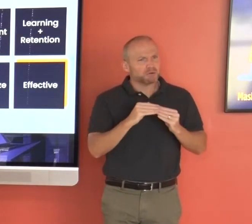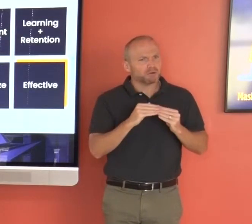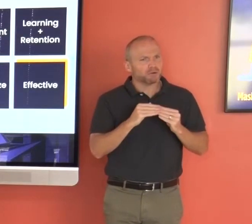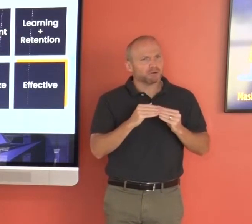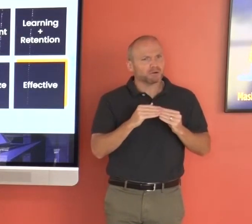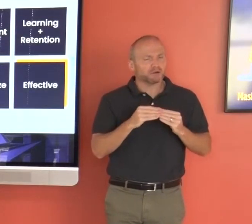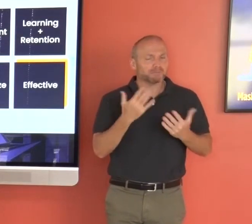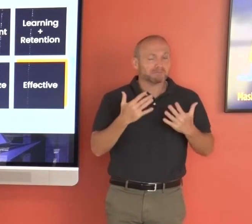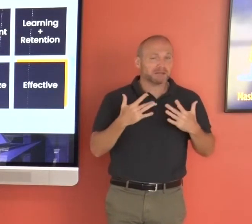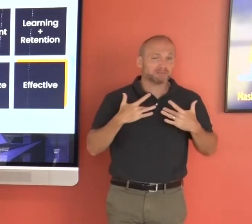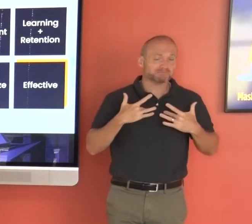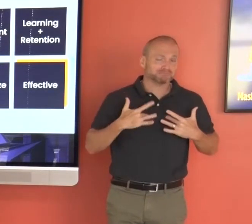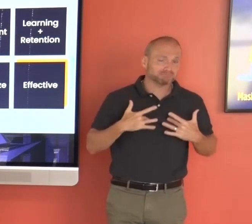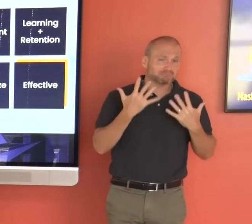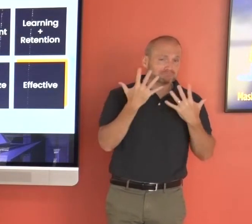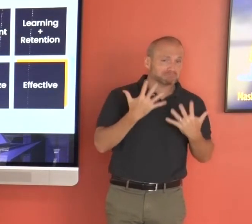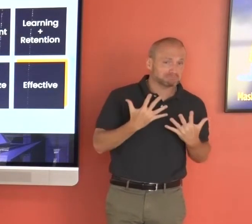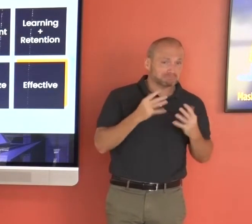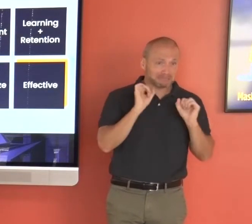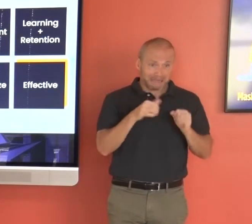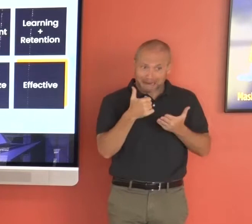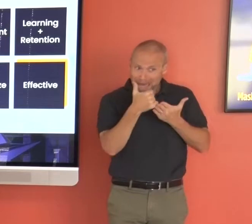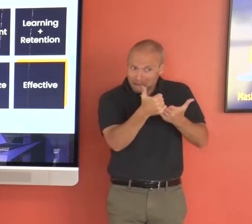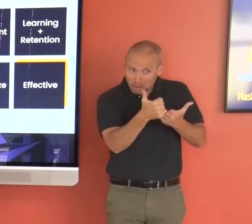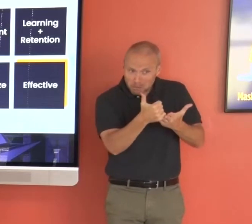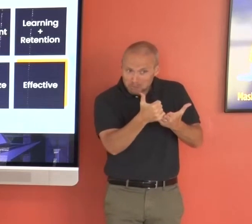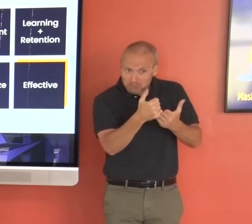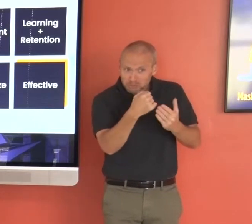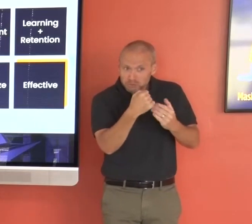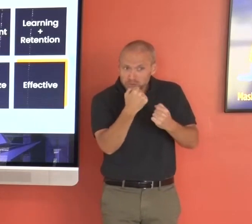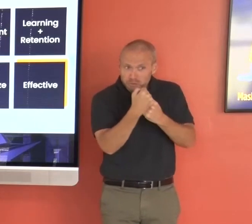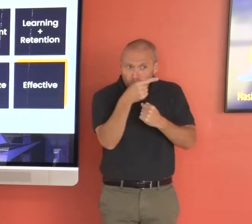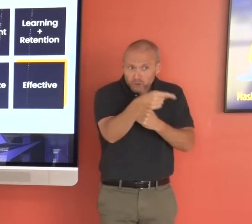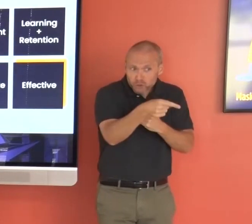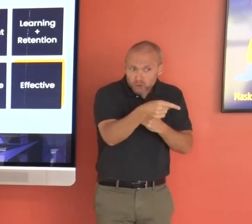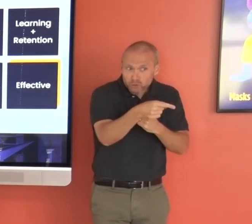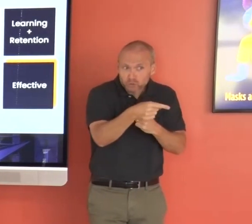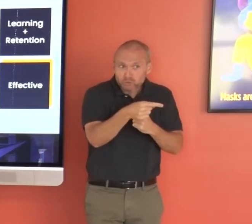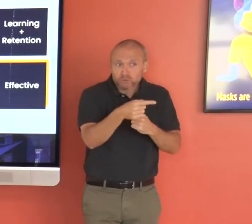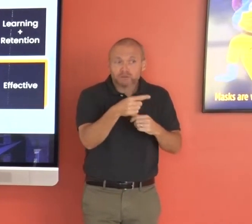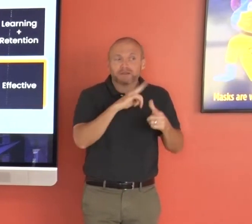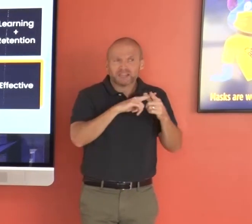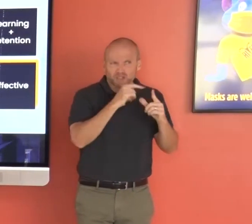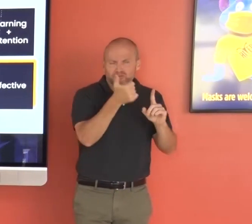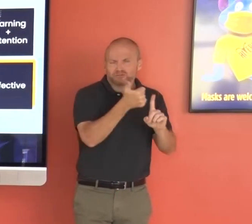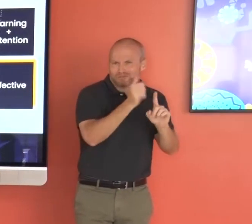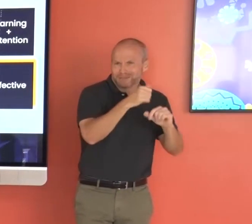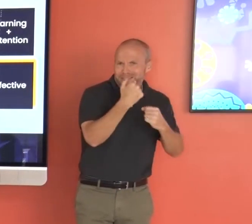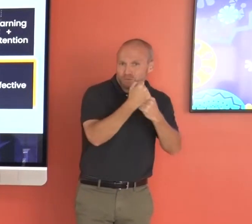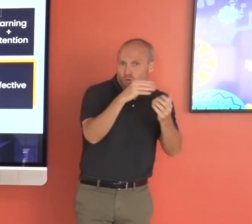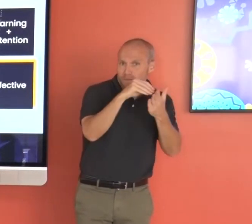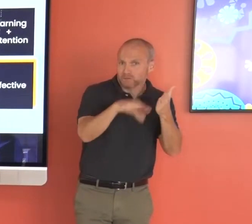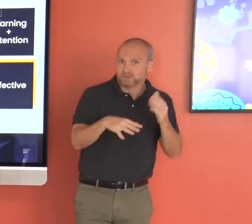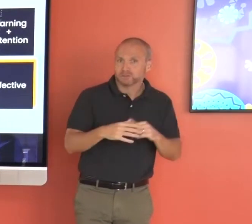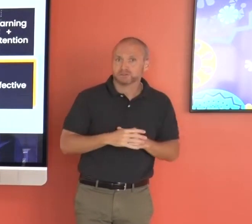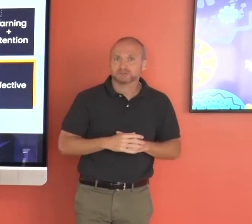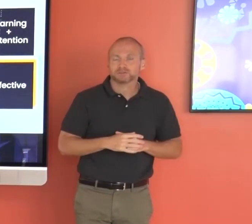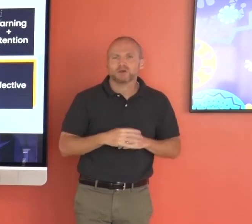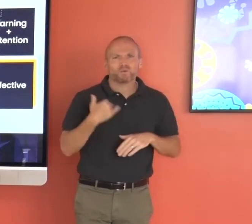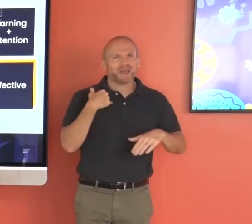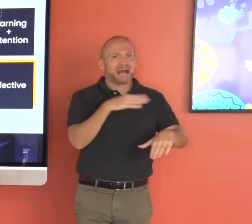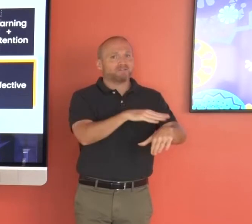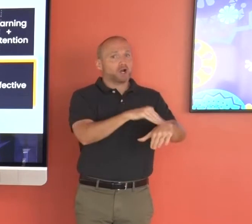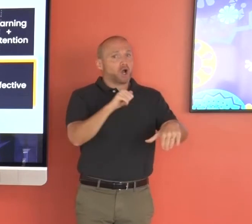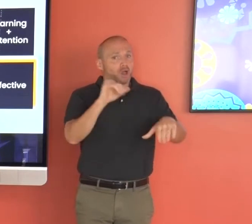there something that I can do to show up for you so that you can show up and serve our students? We have a calling and we understand that, but